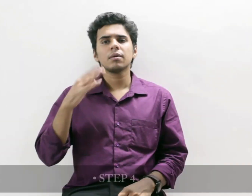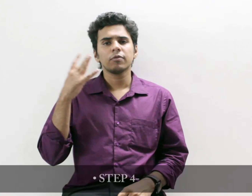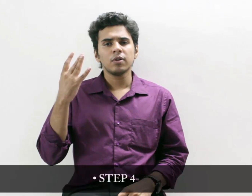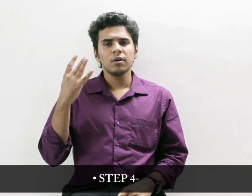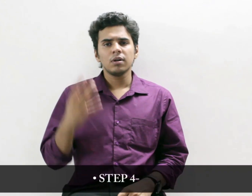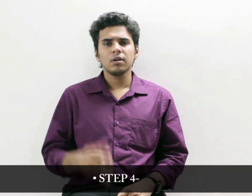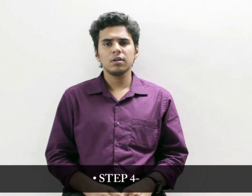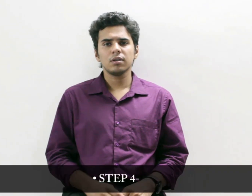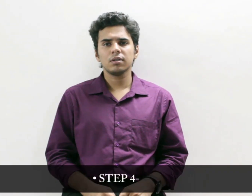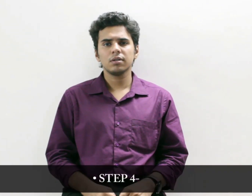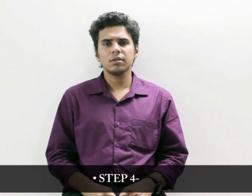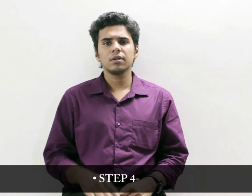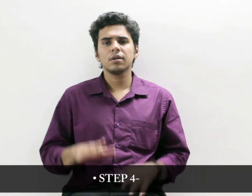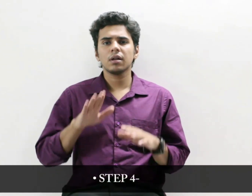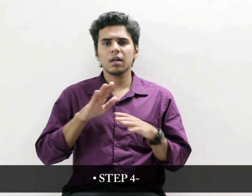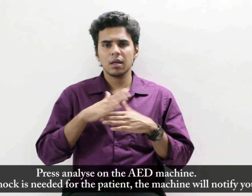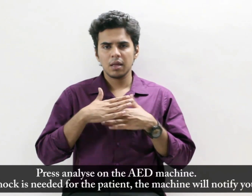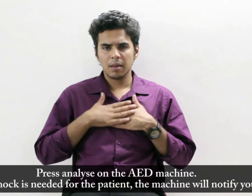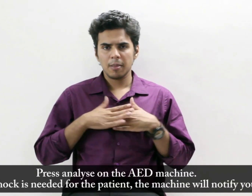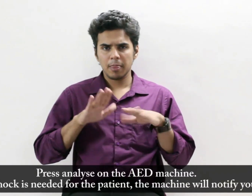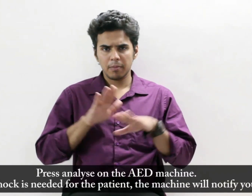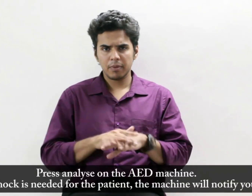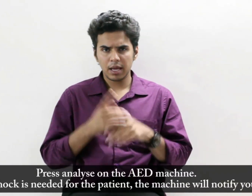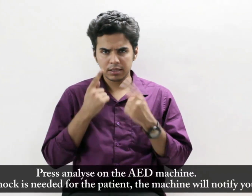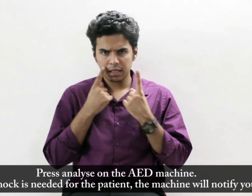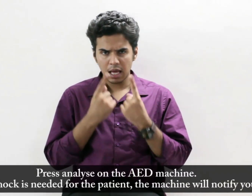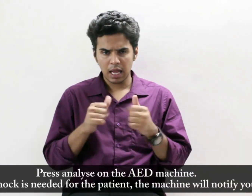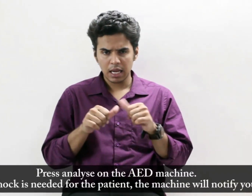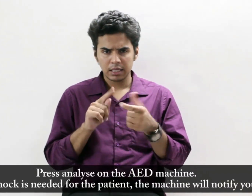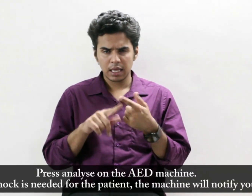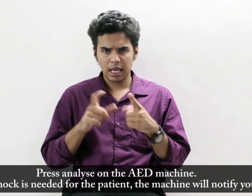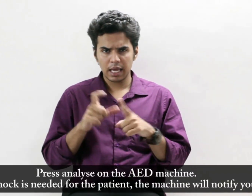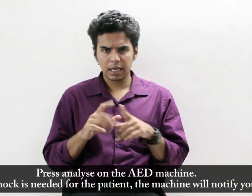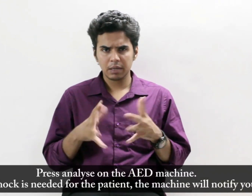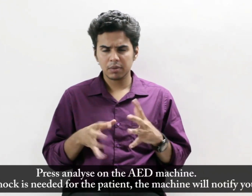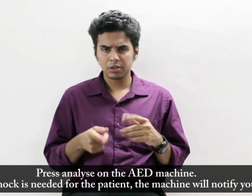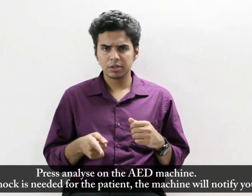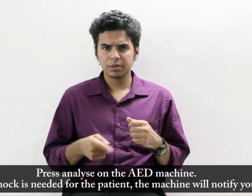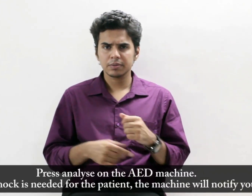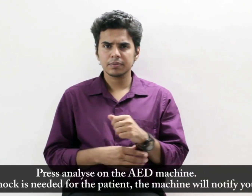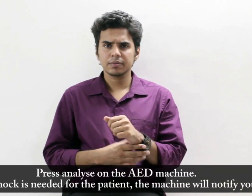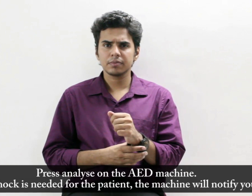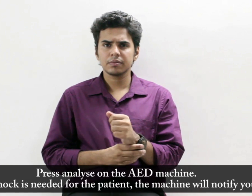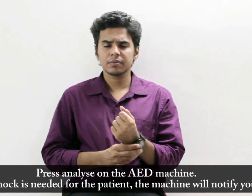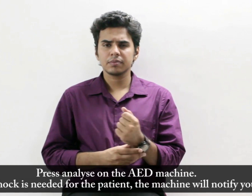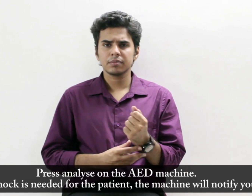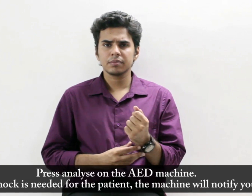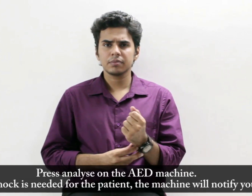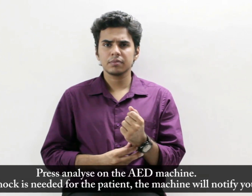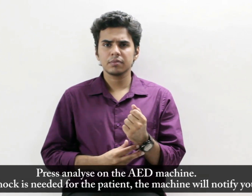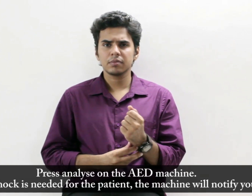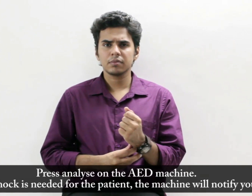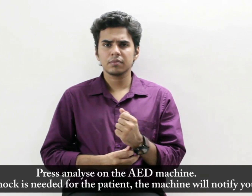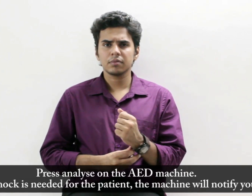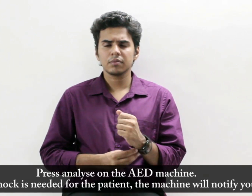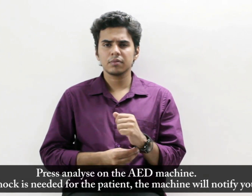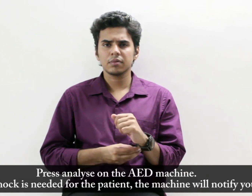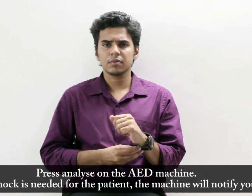Step 4. Press Analyze on AED machine. If a shock is needed for the patient, the machine